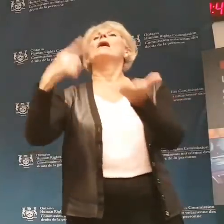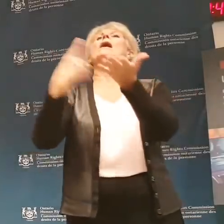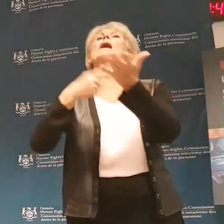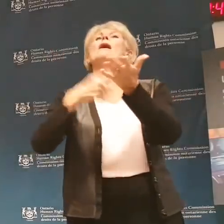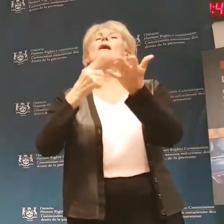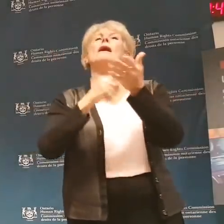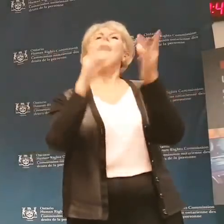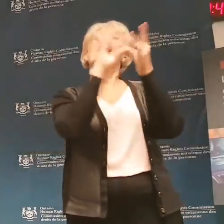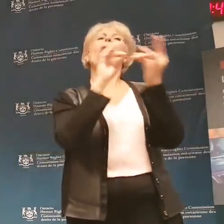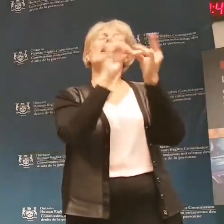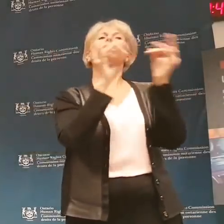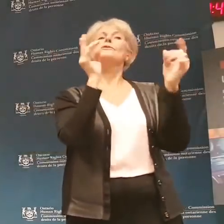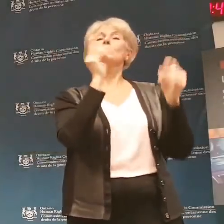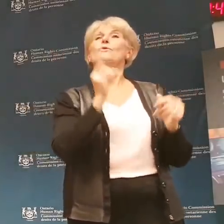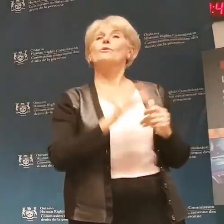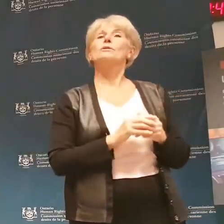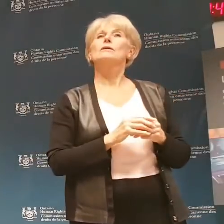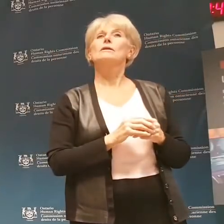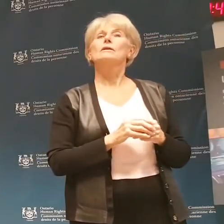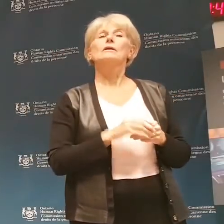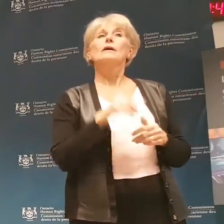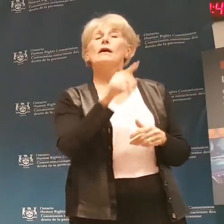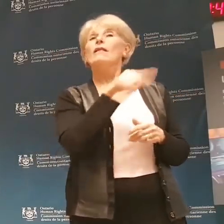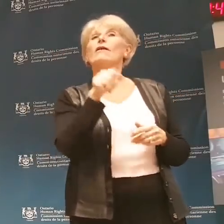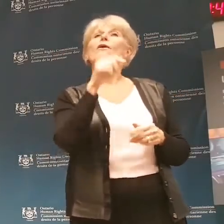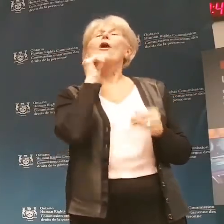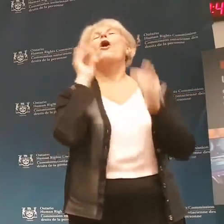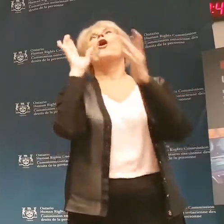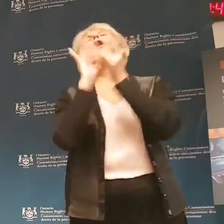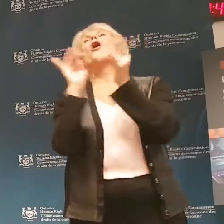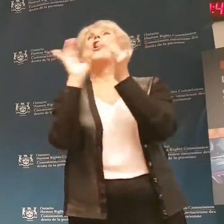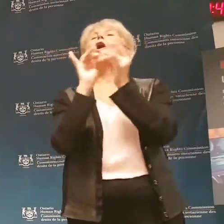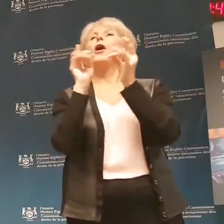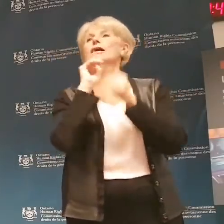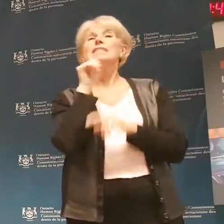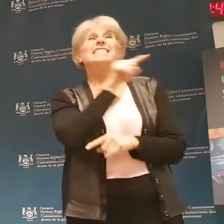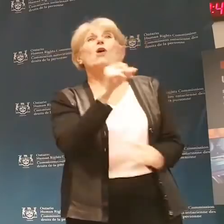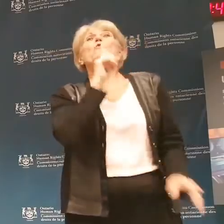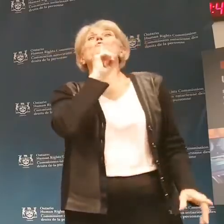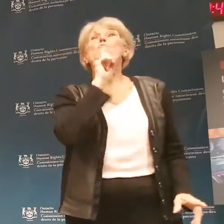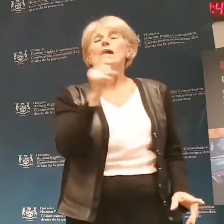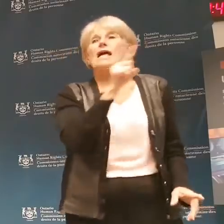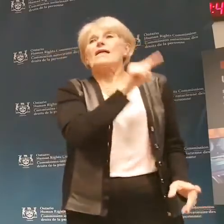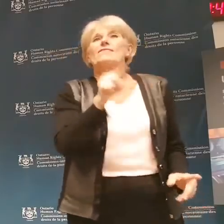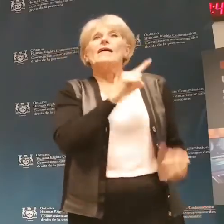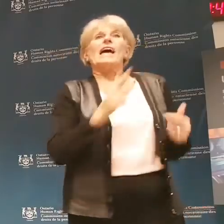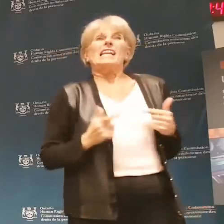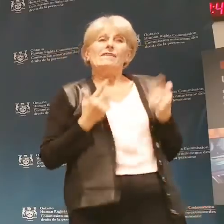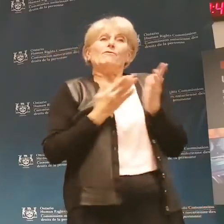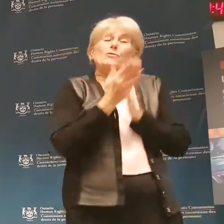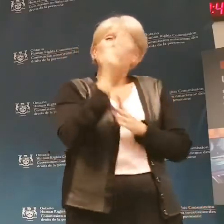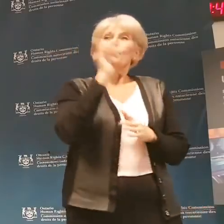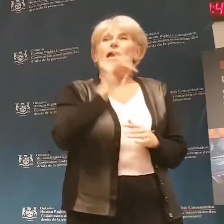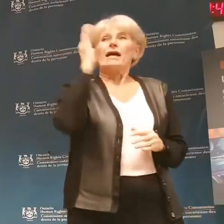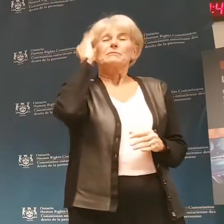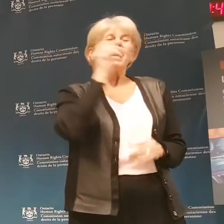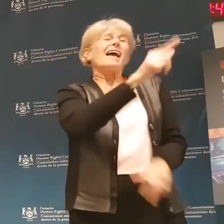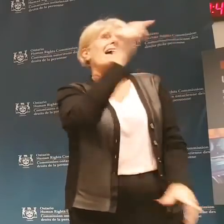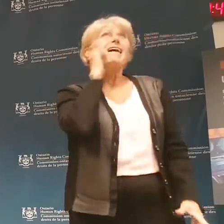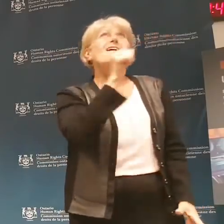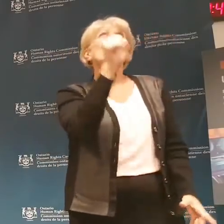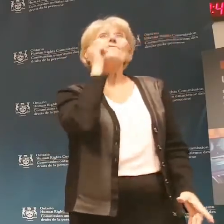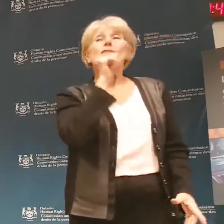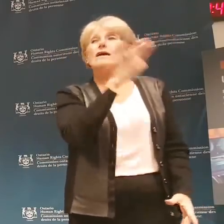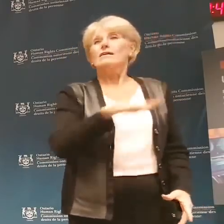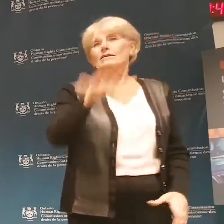anecdotal stories. These are not anecdotes. They are the lived experiences of daily life in the